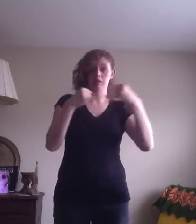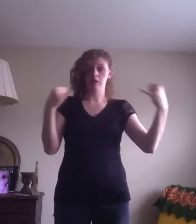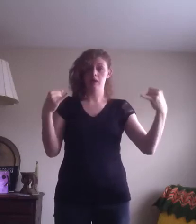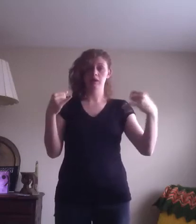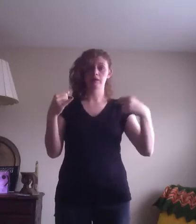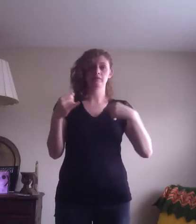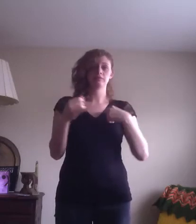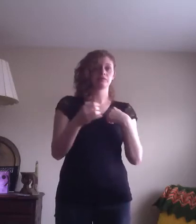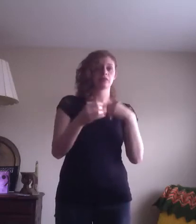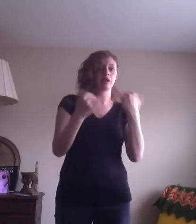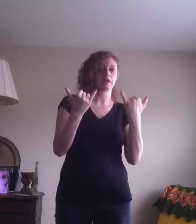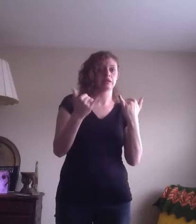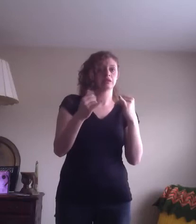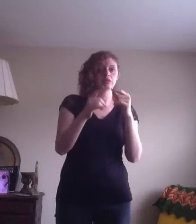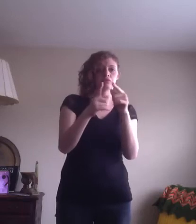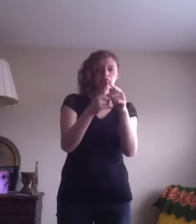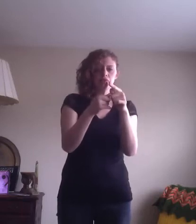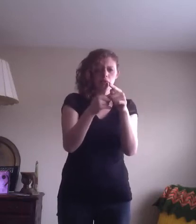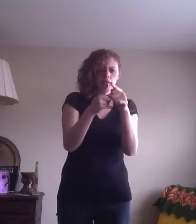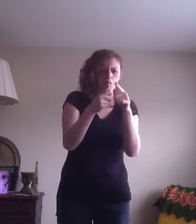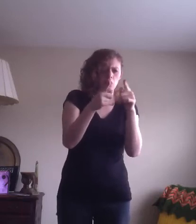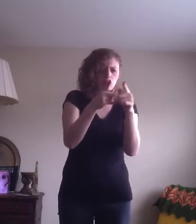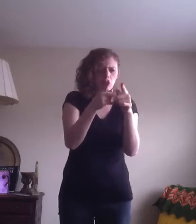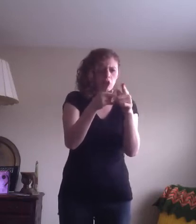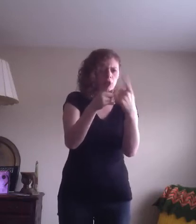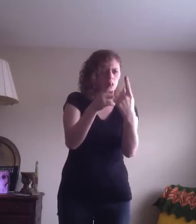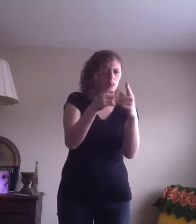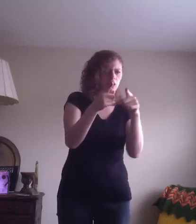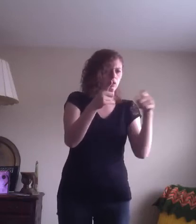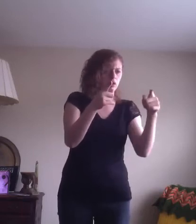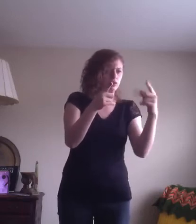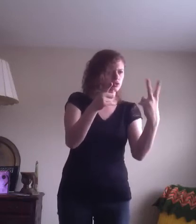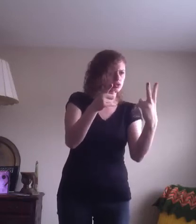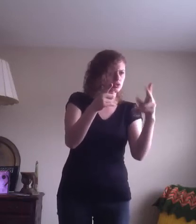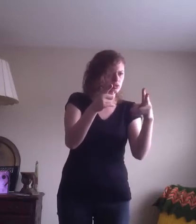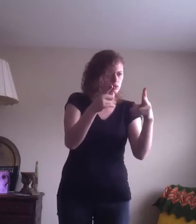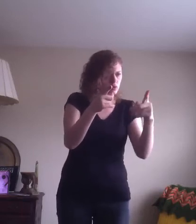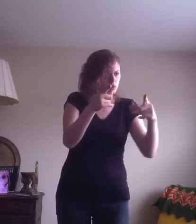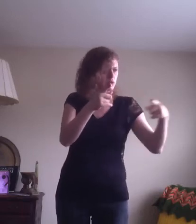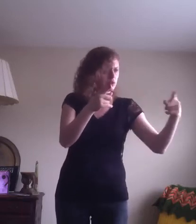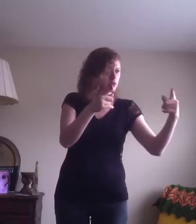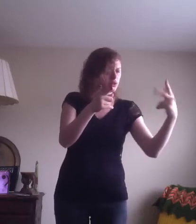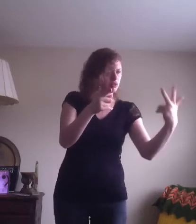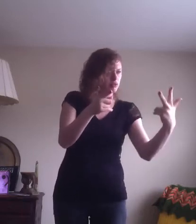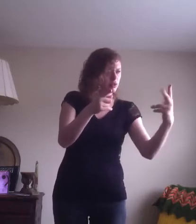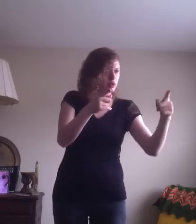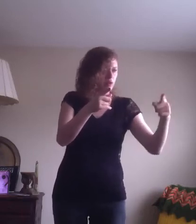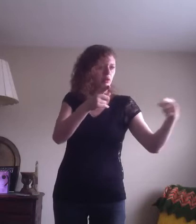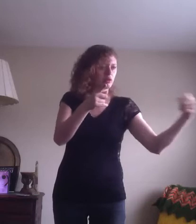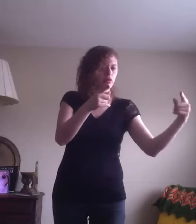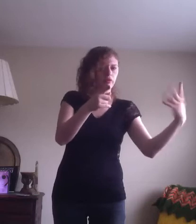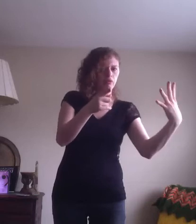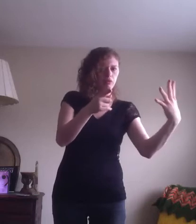2, 3, 4, and there's the hole for 4. We also found the hole for 3, so we might just put that